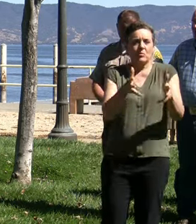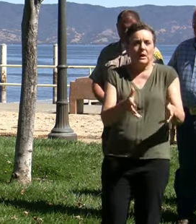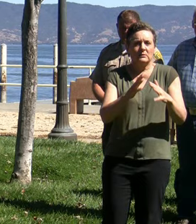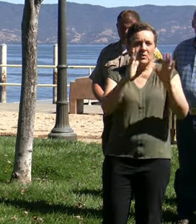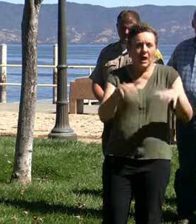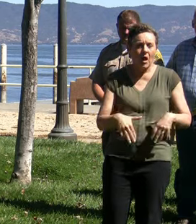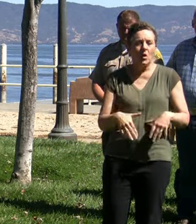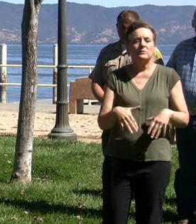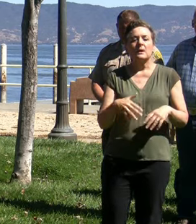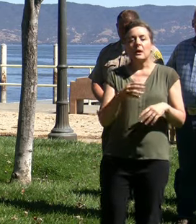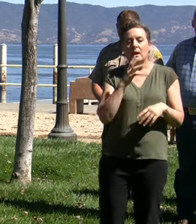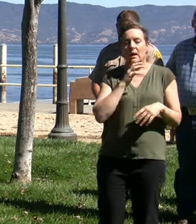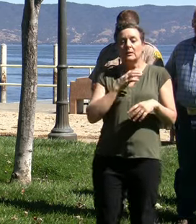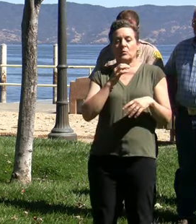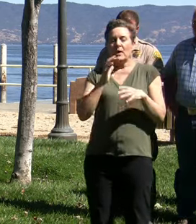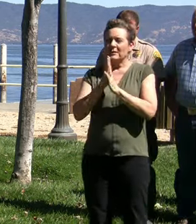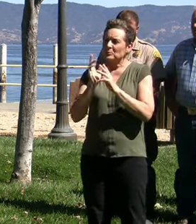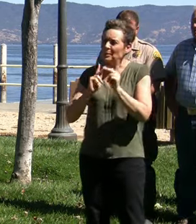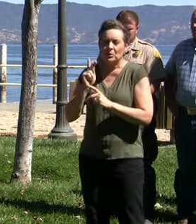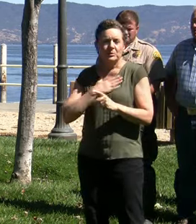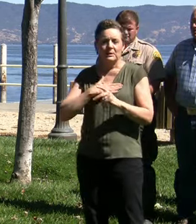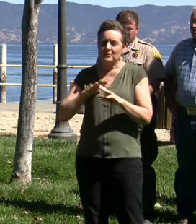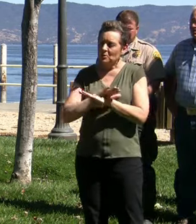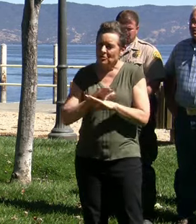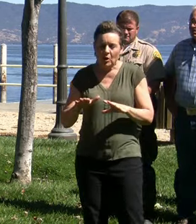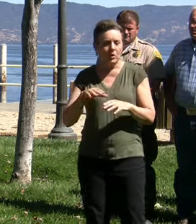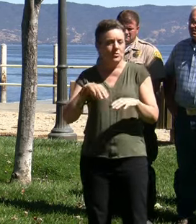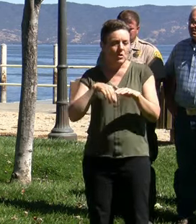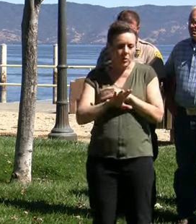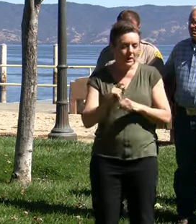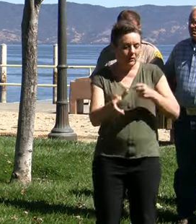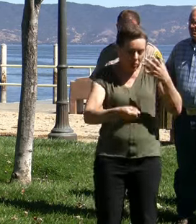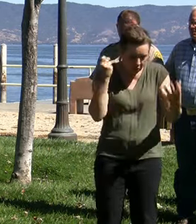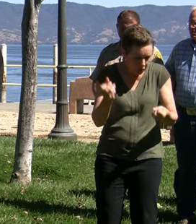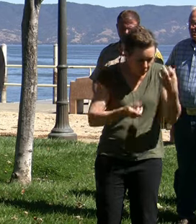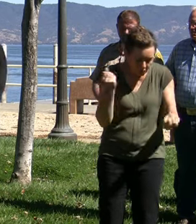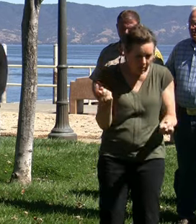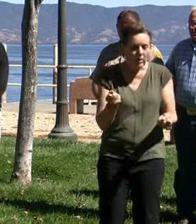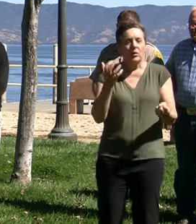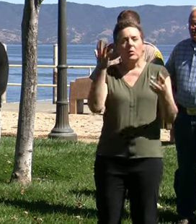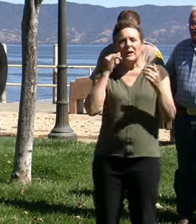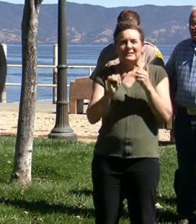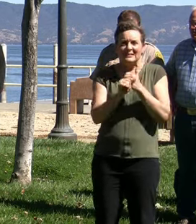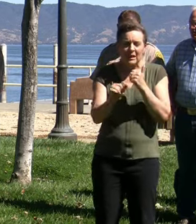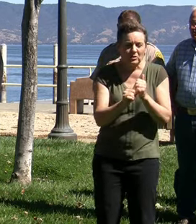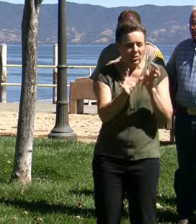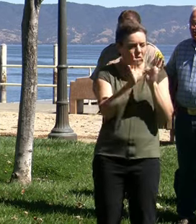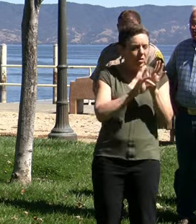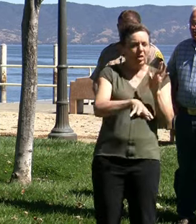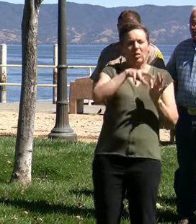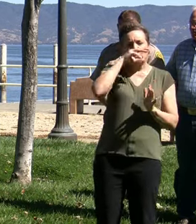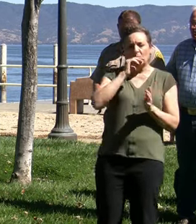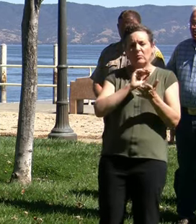burnt building, and we're asking property owners to refrain from sifting through it or digging, and rather to take advantage of